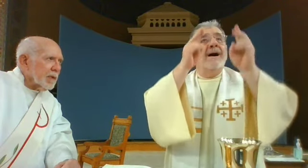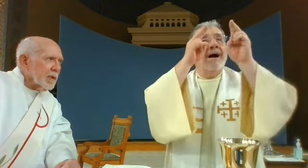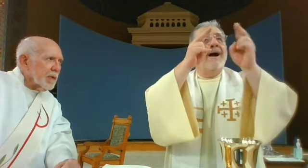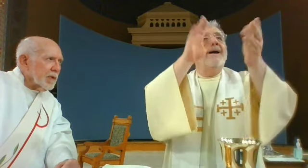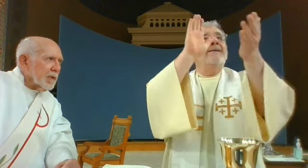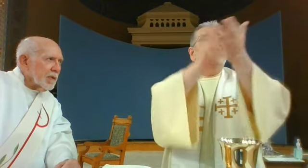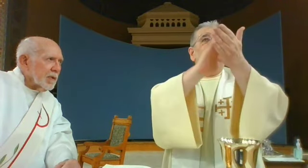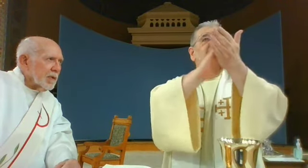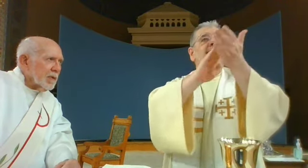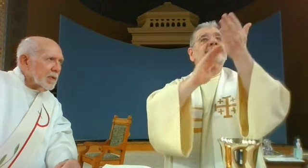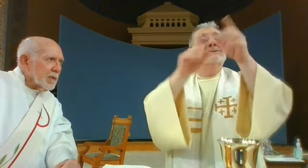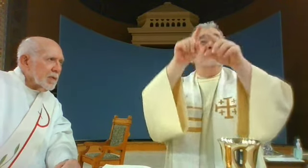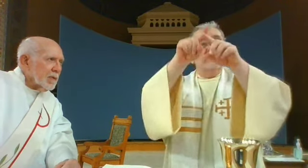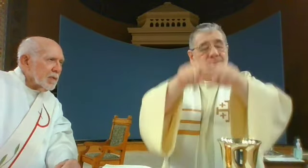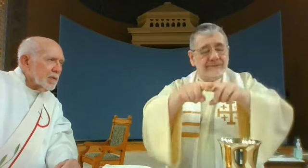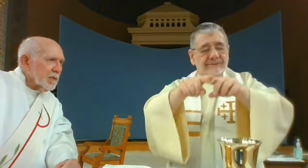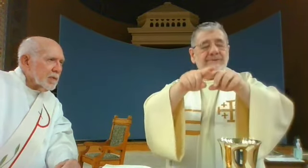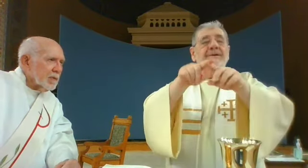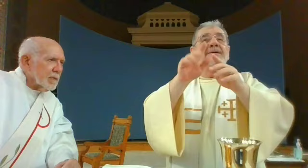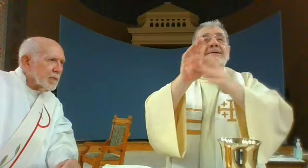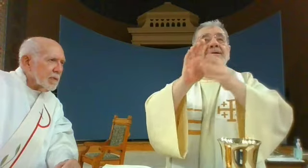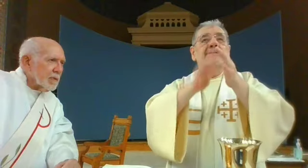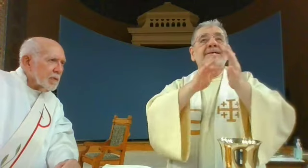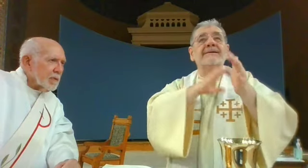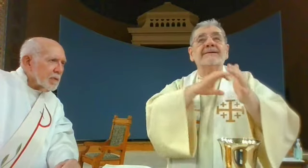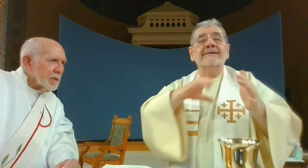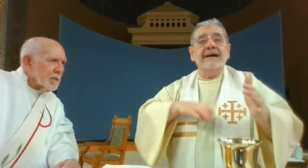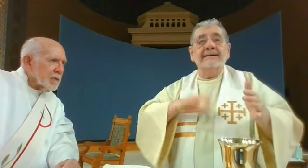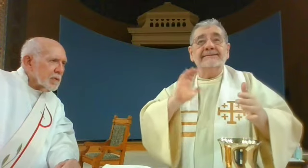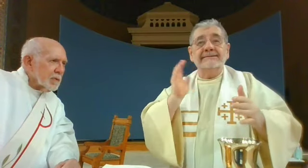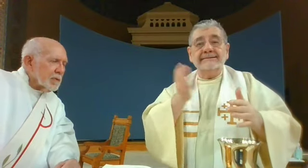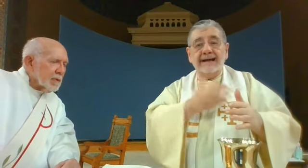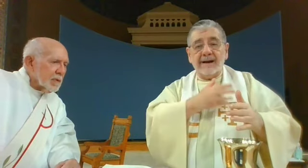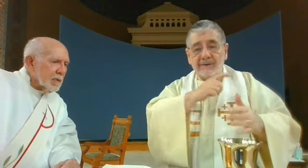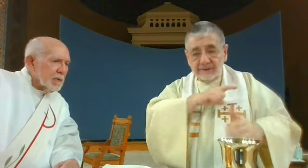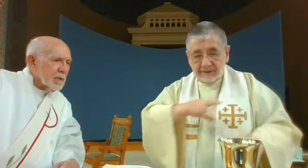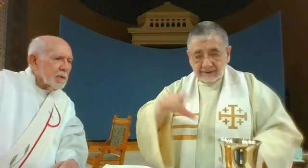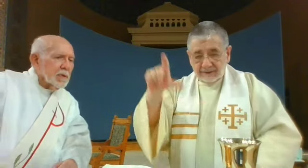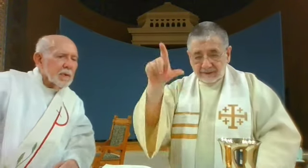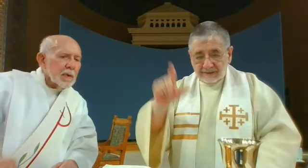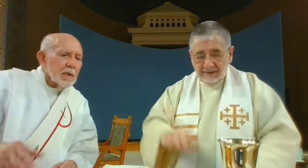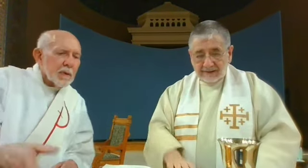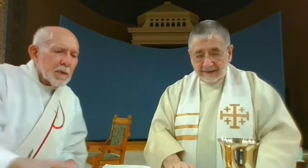eternal life and may praise and glorify you through your Son, Jesus Christ, our Lord.